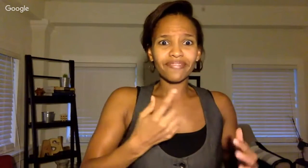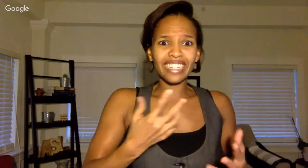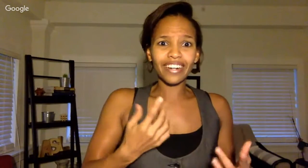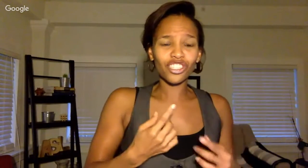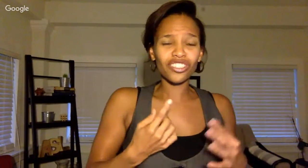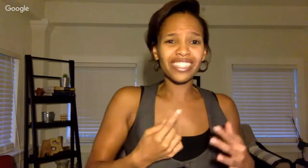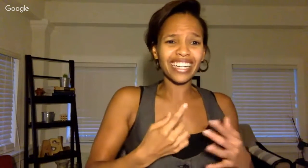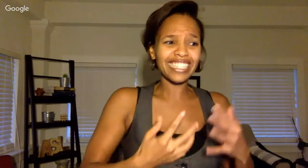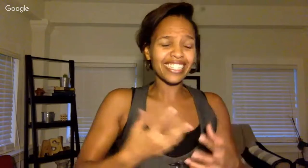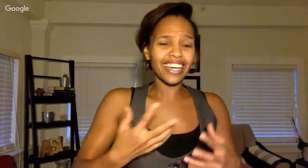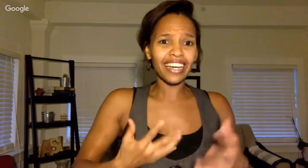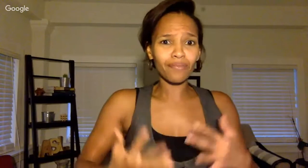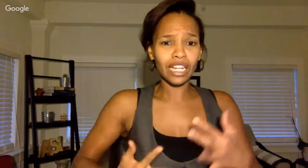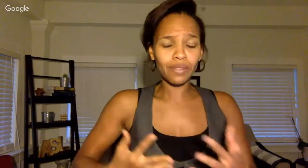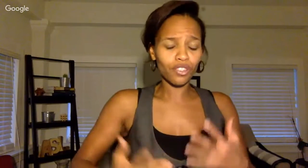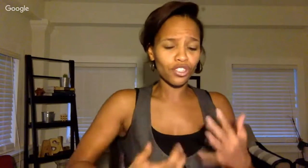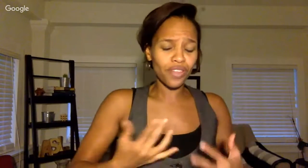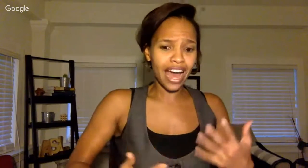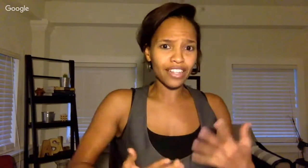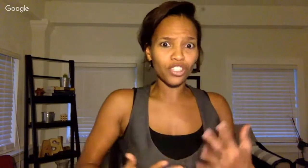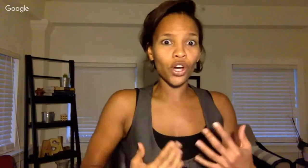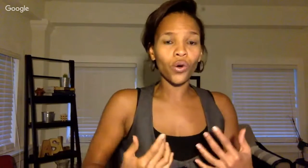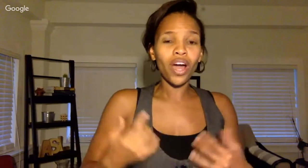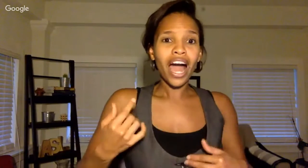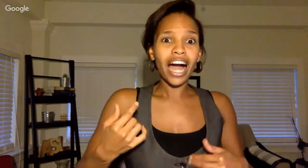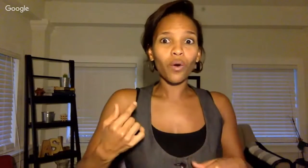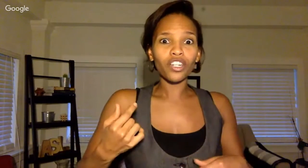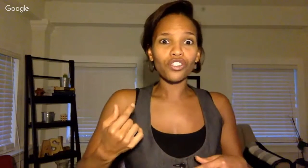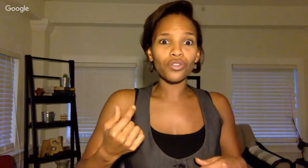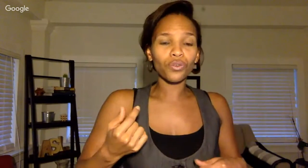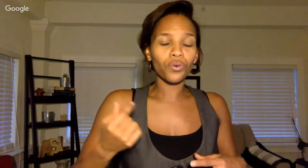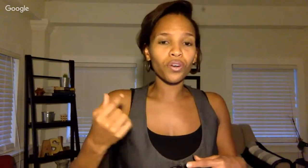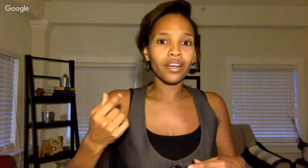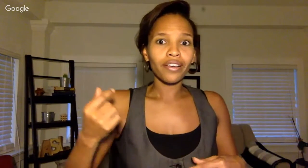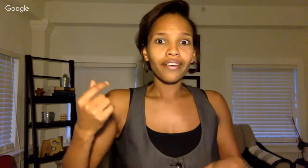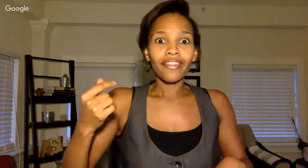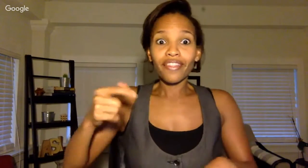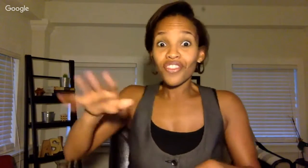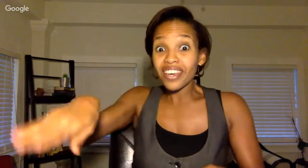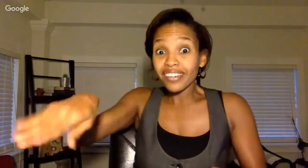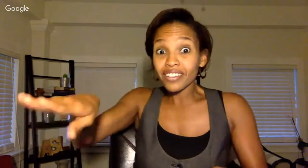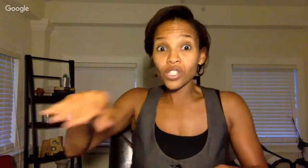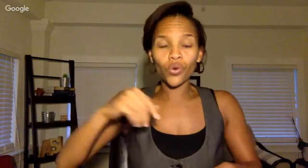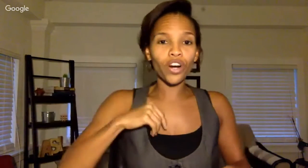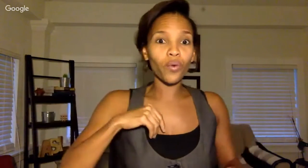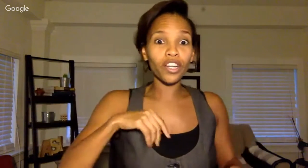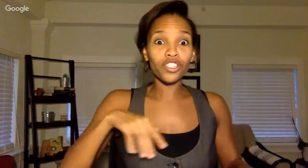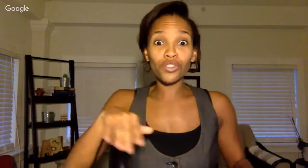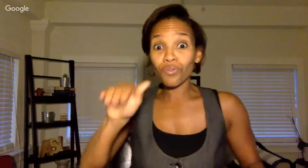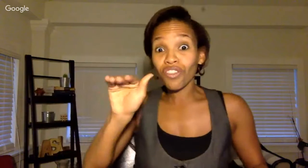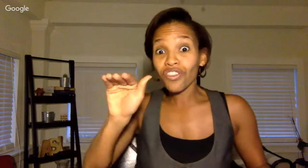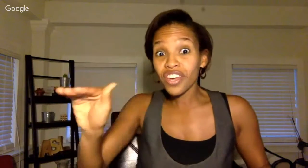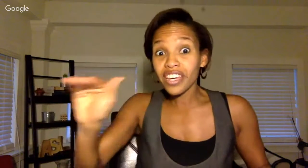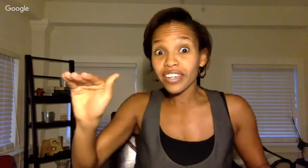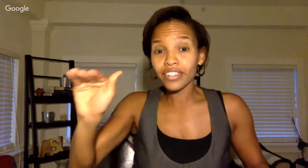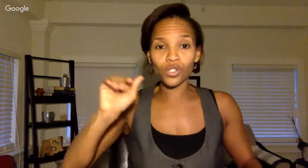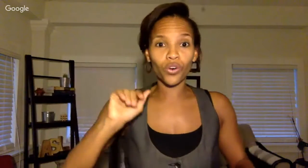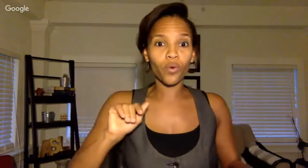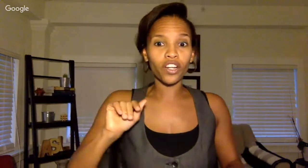I shouldn't sign said, I'm not supposed to do that, so I want to do this, or I want to do this, or I want to